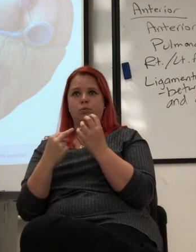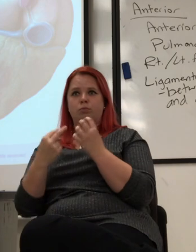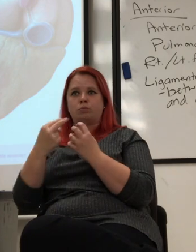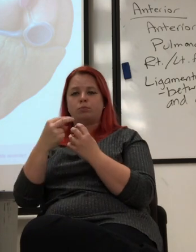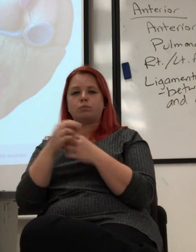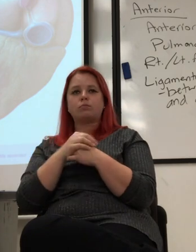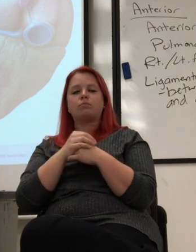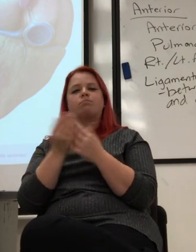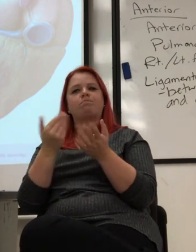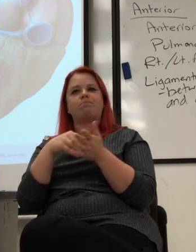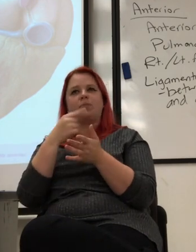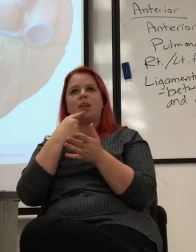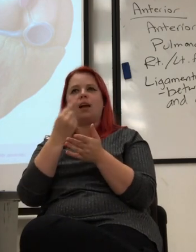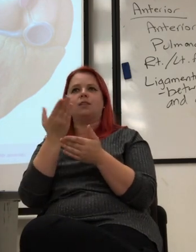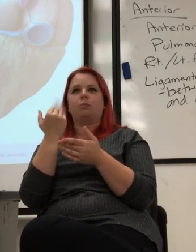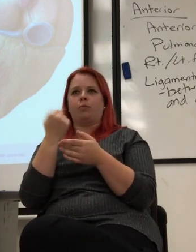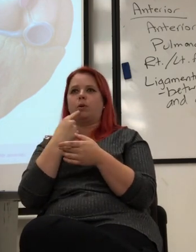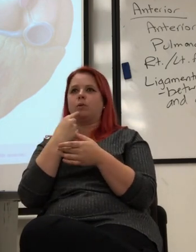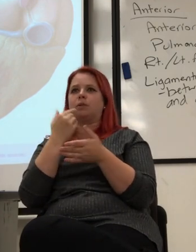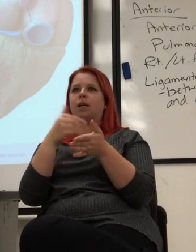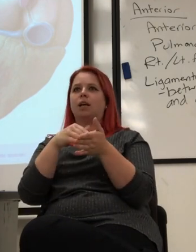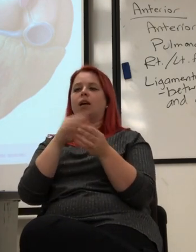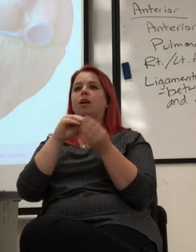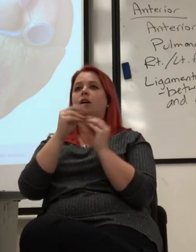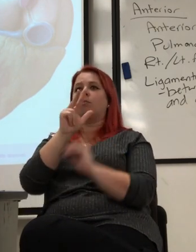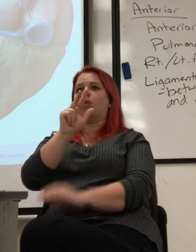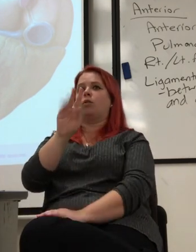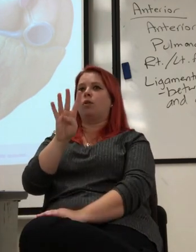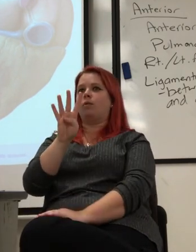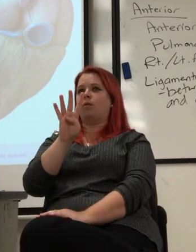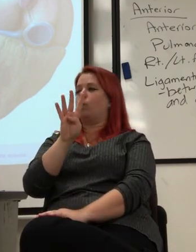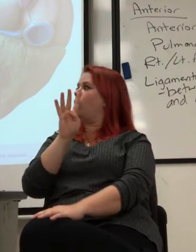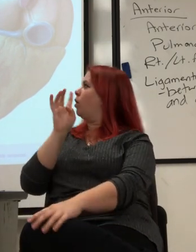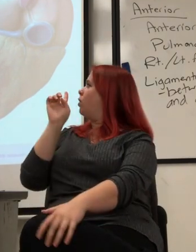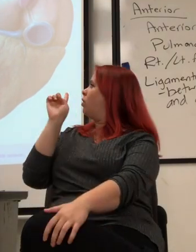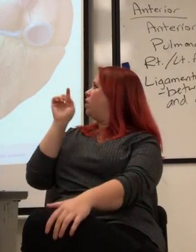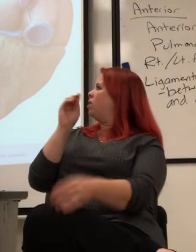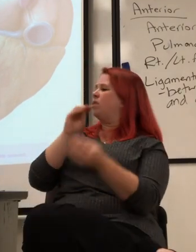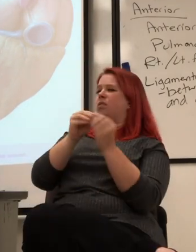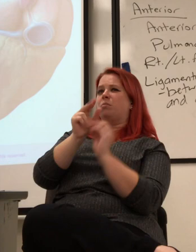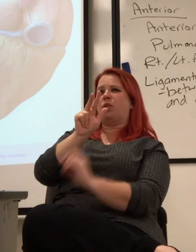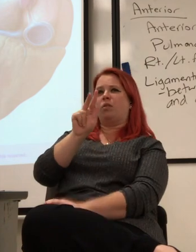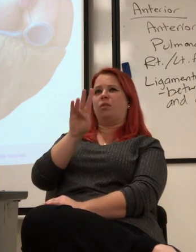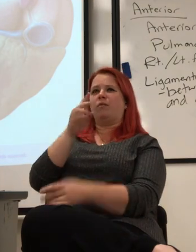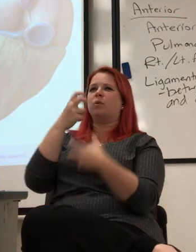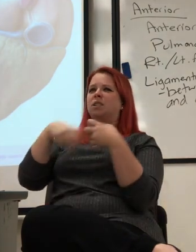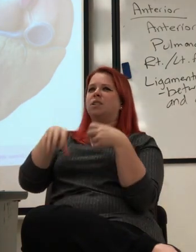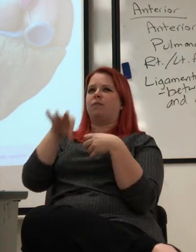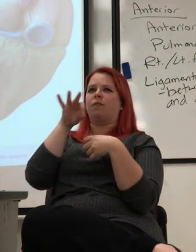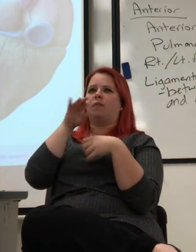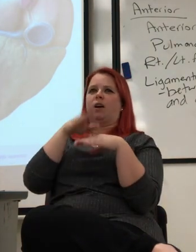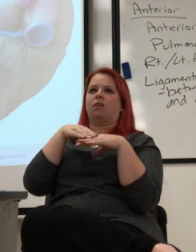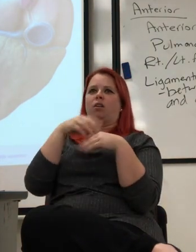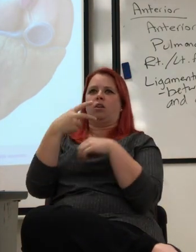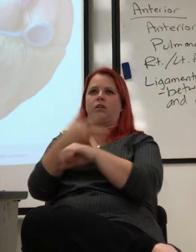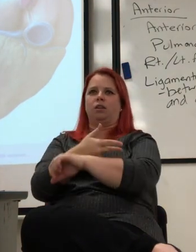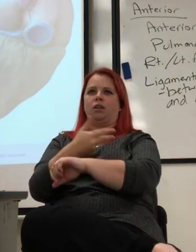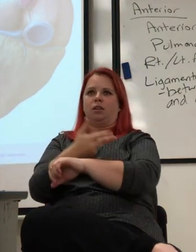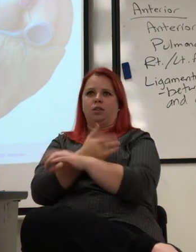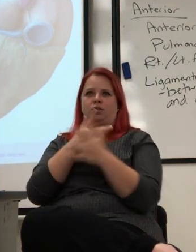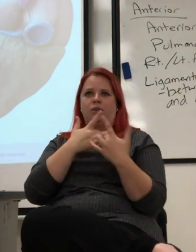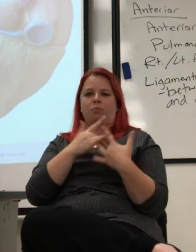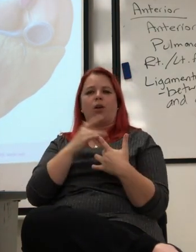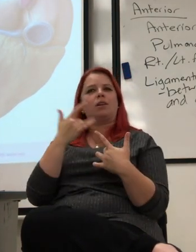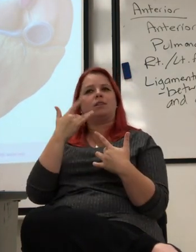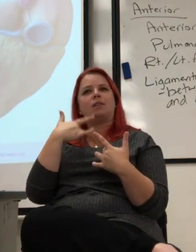Again, I said this earlier, I'll say it again. It was number 34. It's hard to find on the sheet part. Usually what I would like students to do to identify